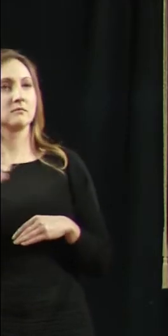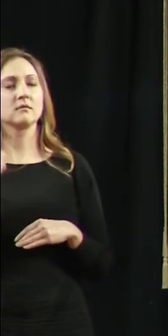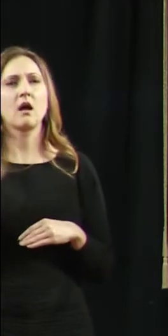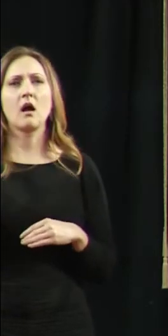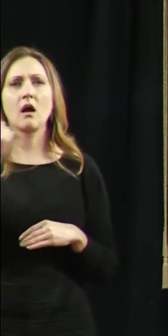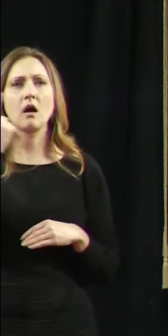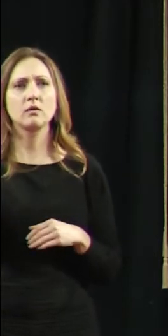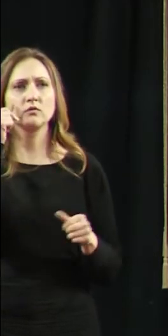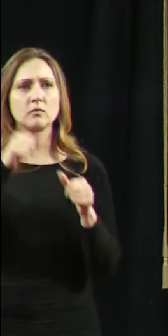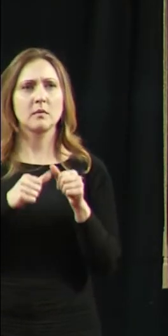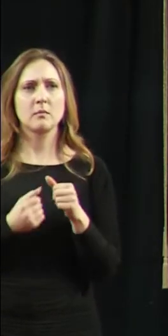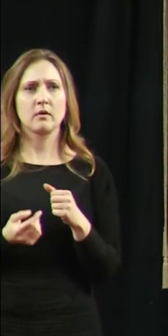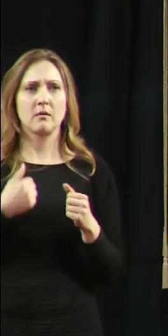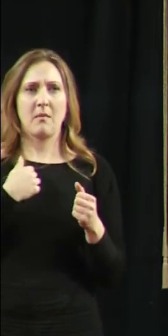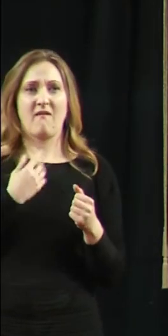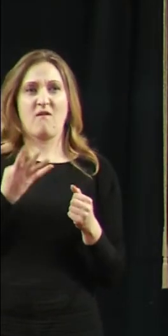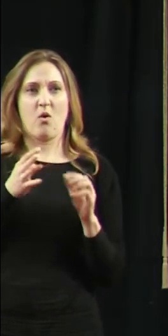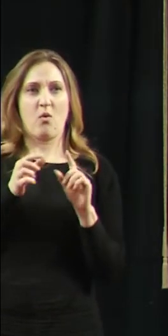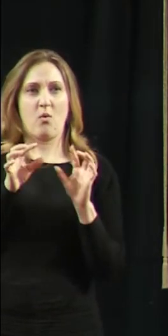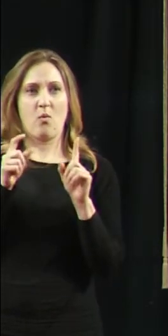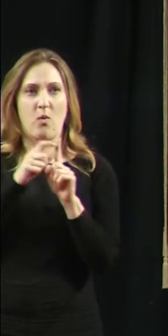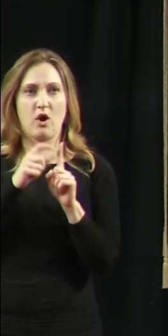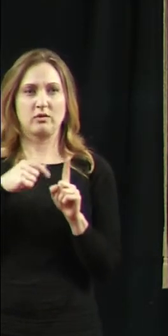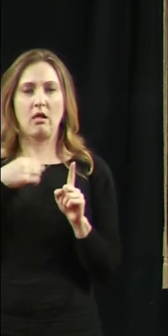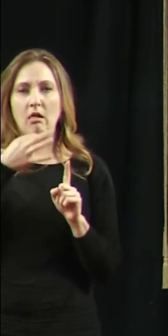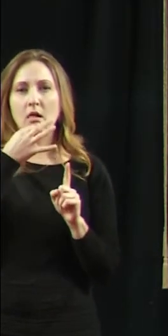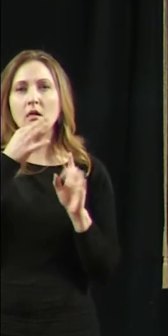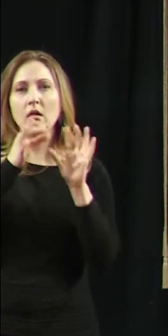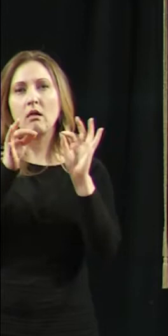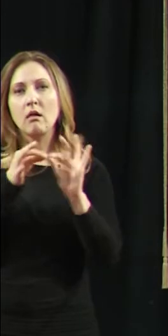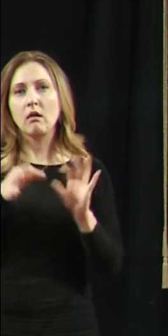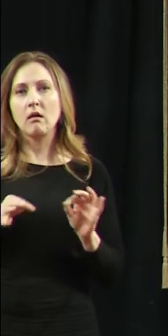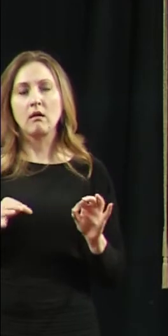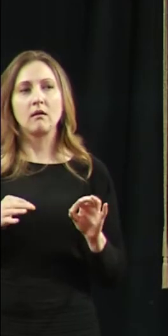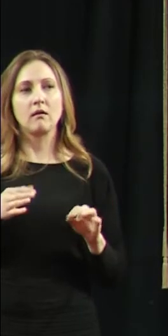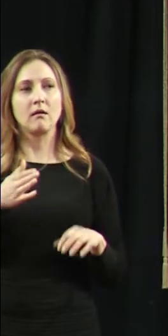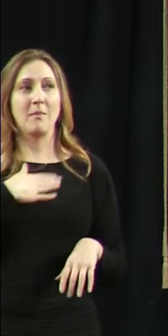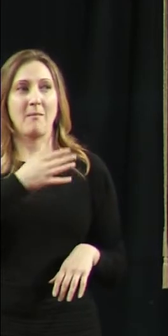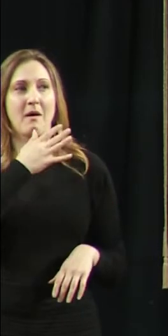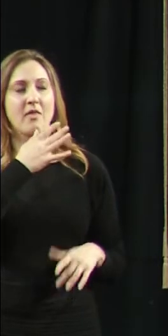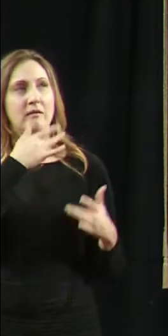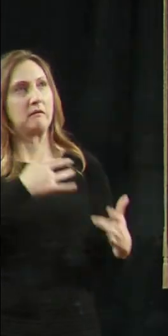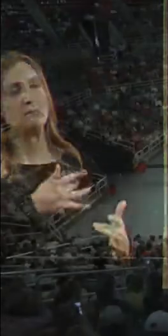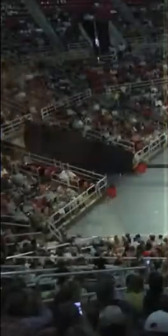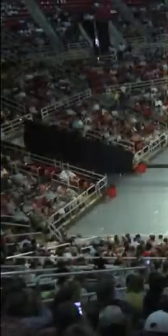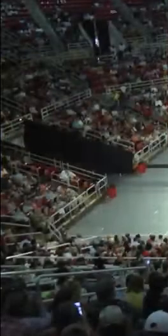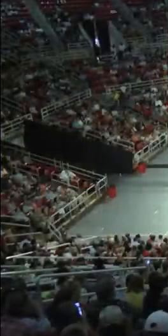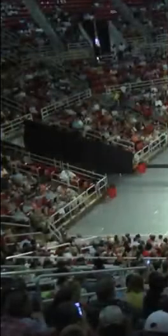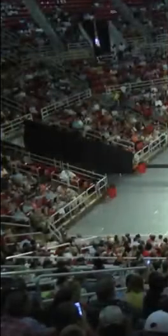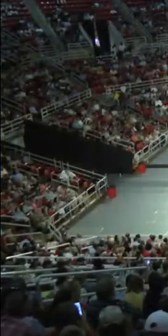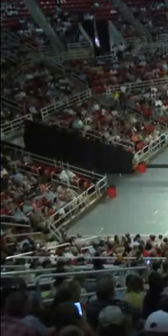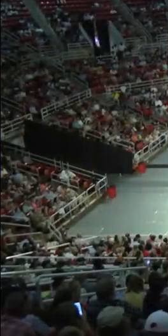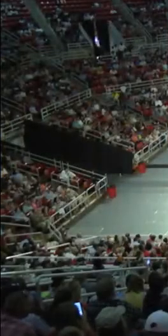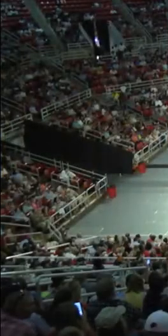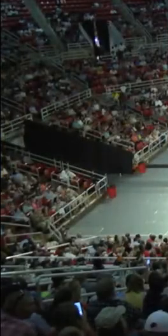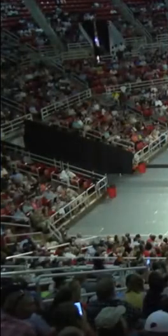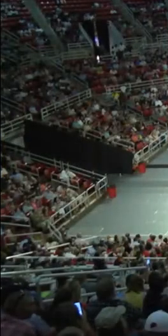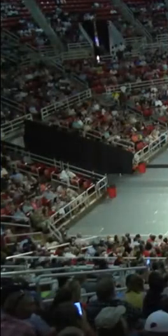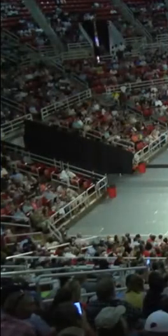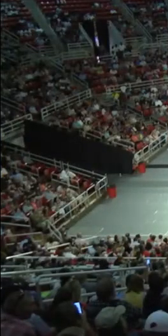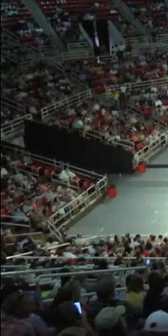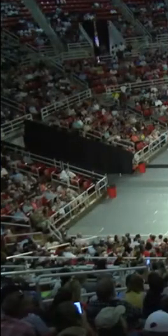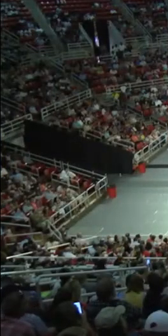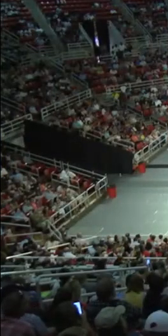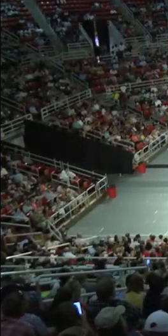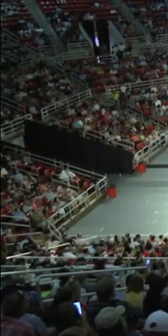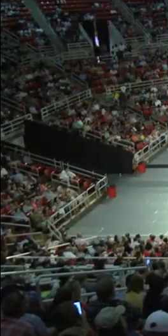mind these 4 words that were epitomized by my late mother. Be a good person.